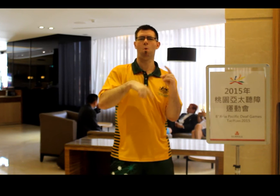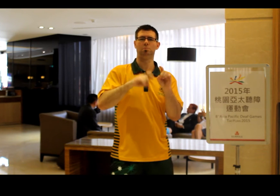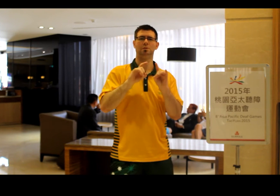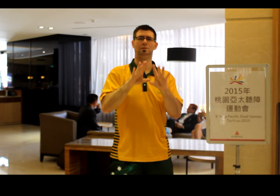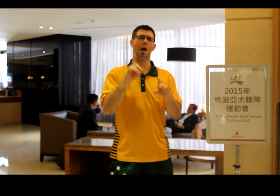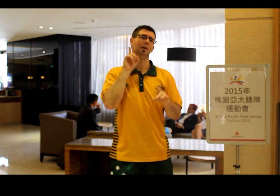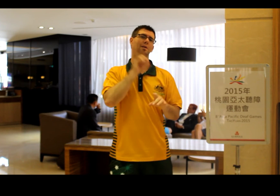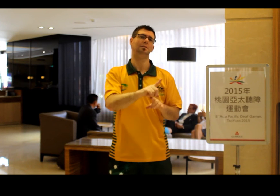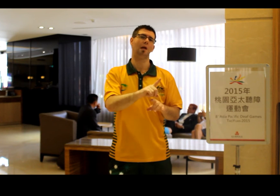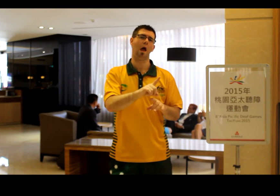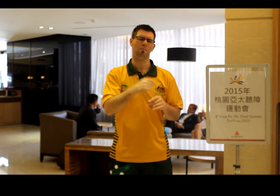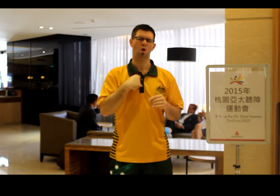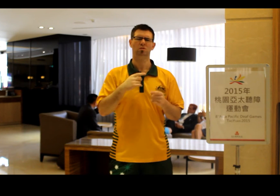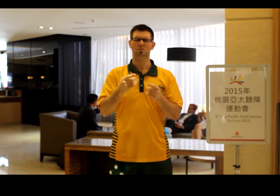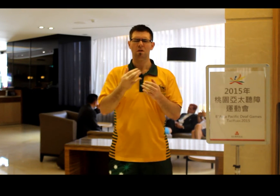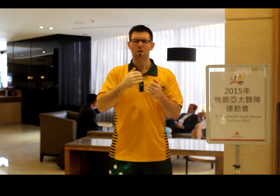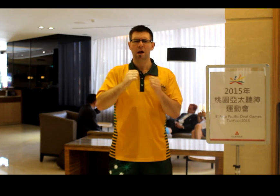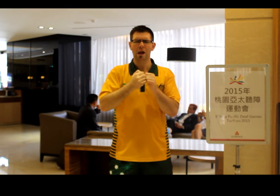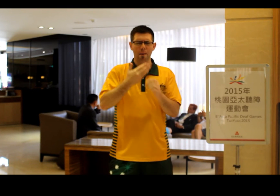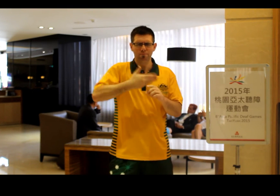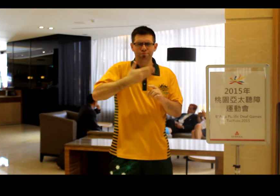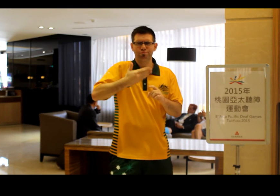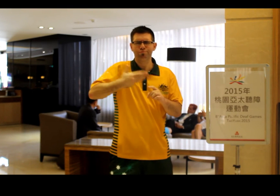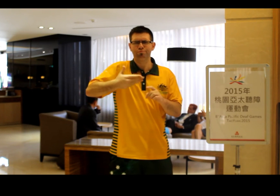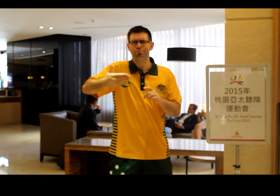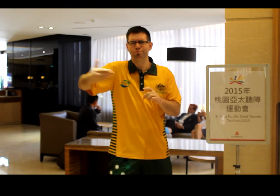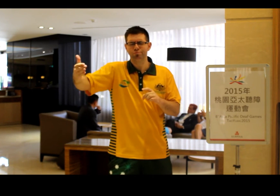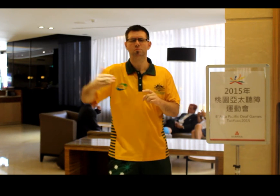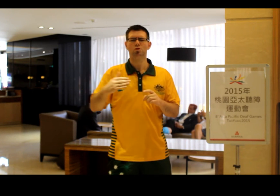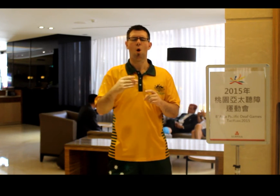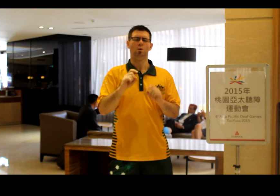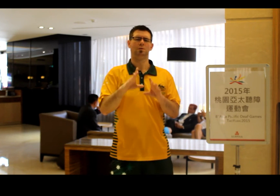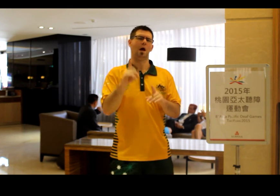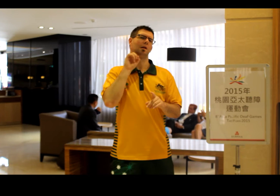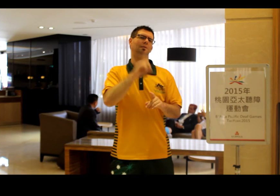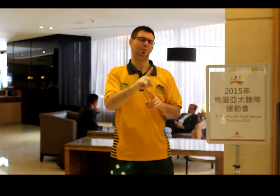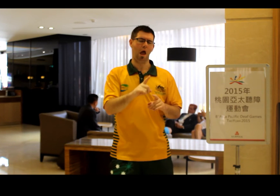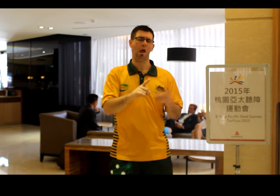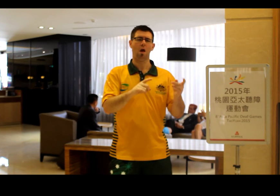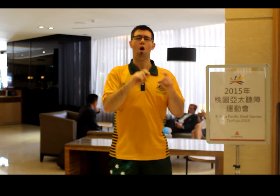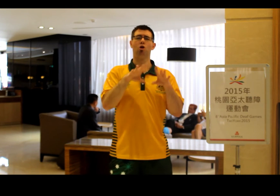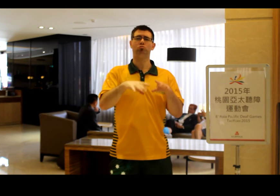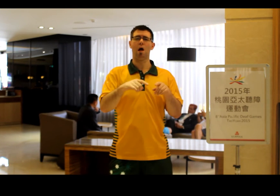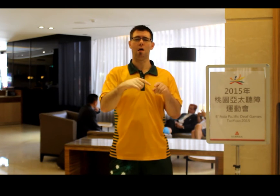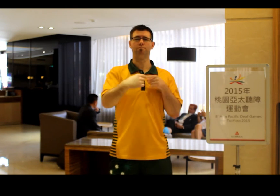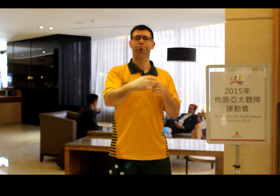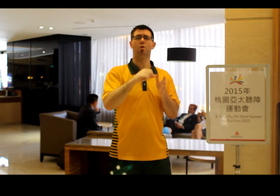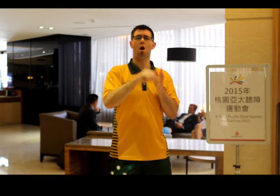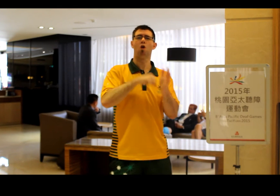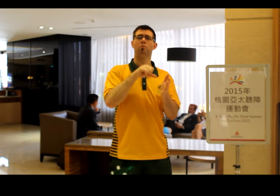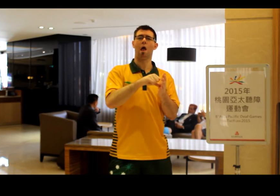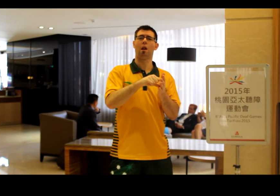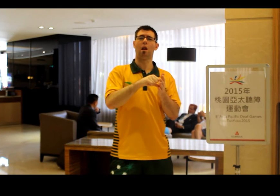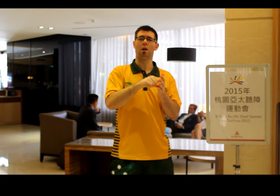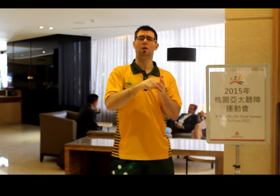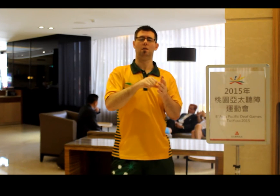the football competition start yesterday, and we have further competitions coming up. So football started yesterday. It was Australia